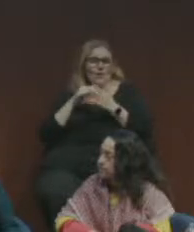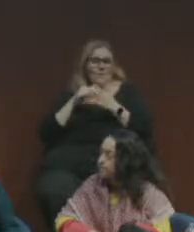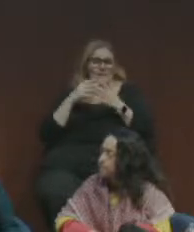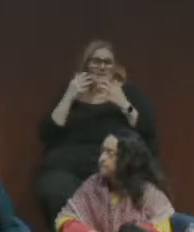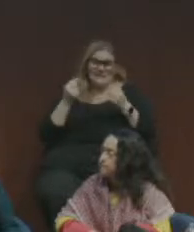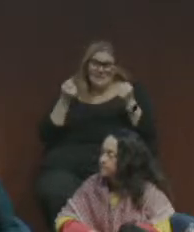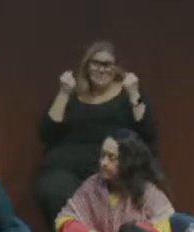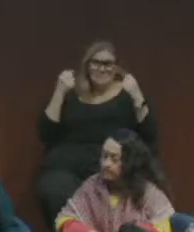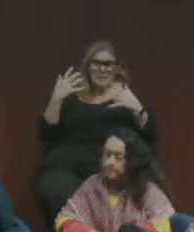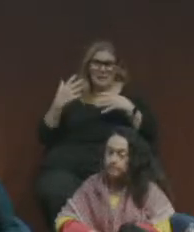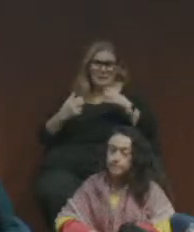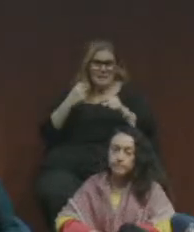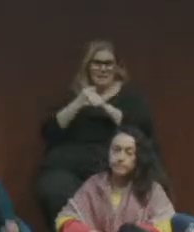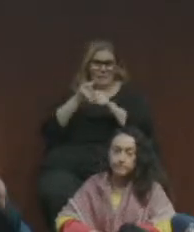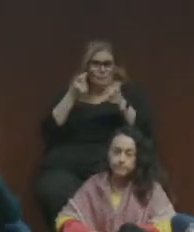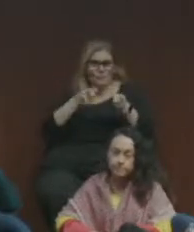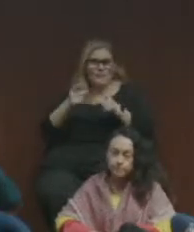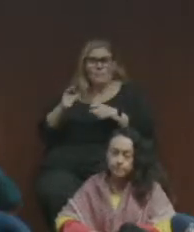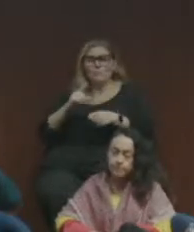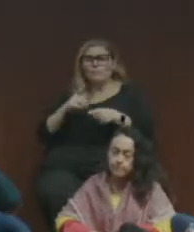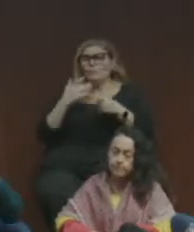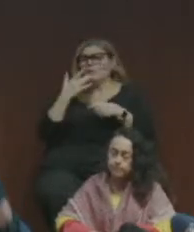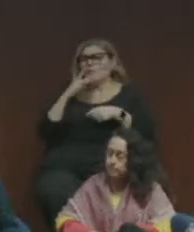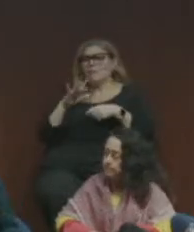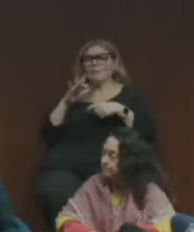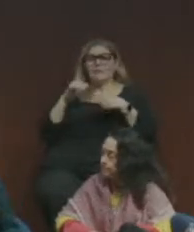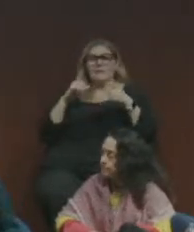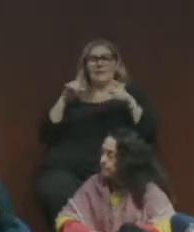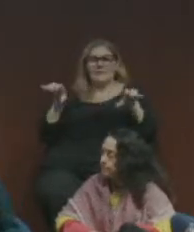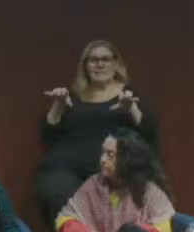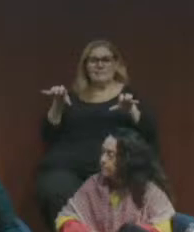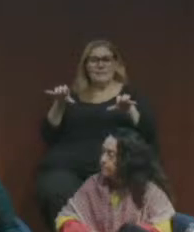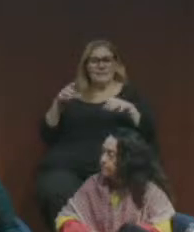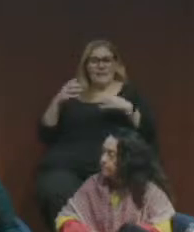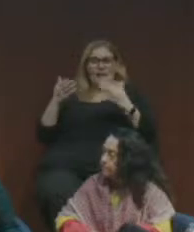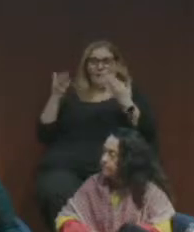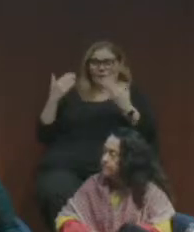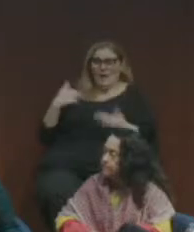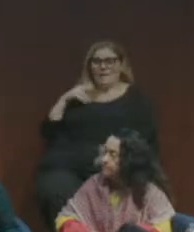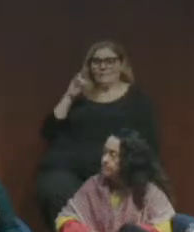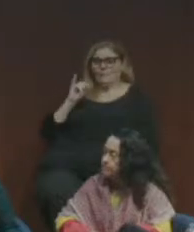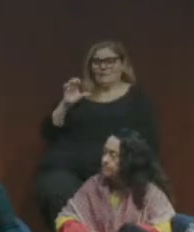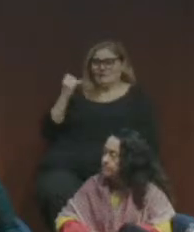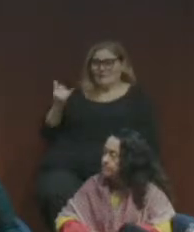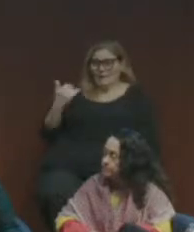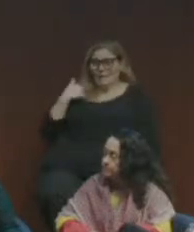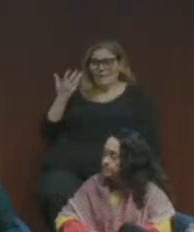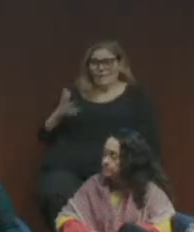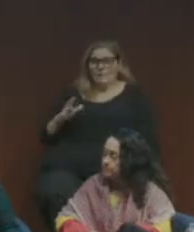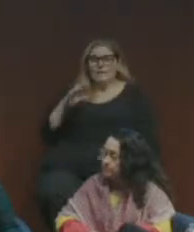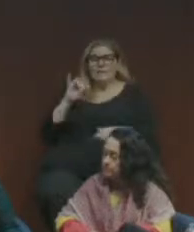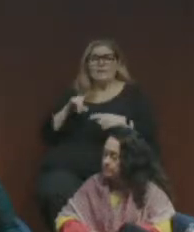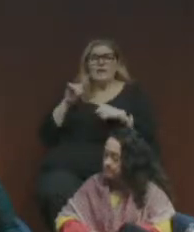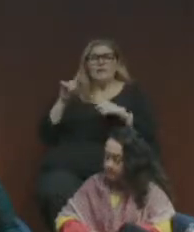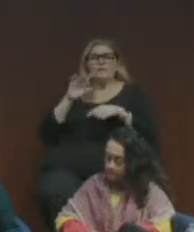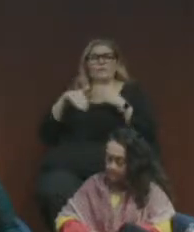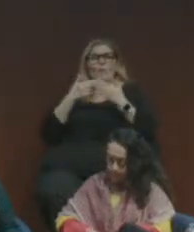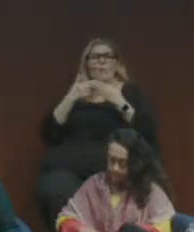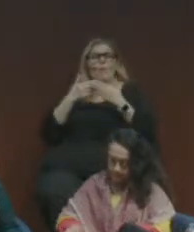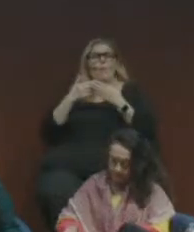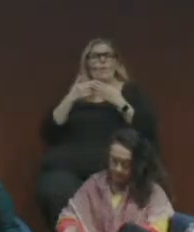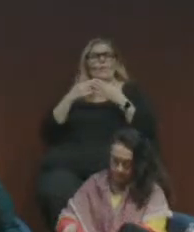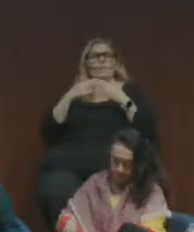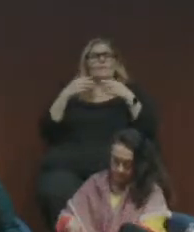many years. So we are very fortunate that that is something that exists at UIC. In fact, meant all of the interdisciplinary